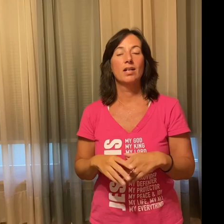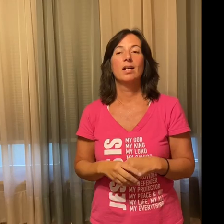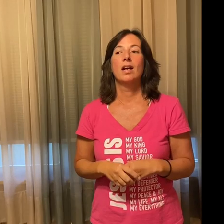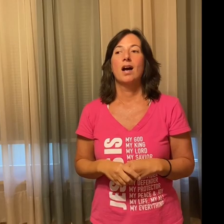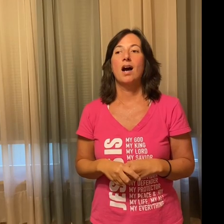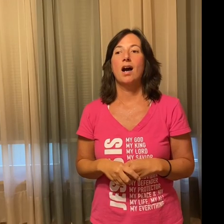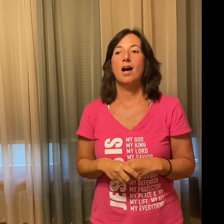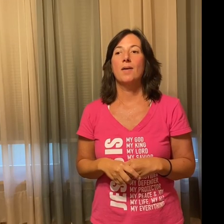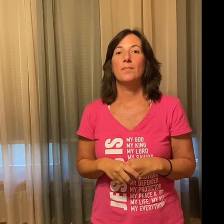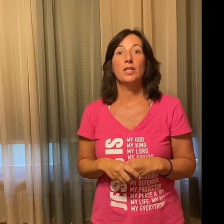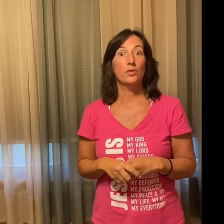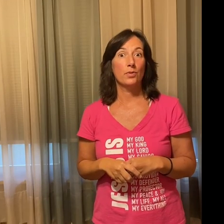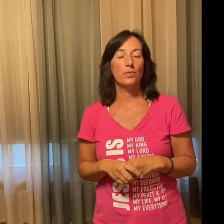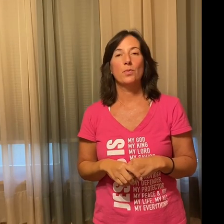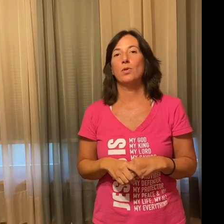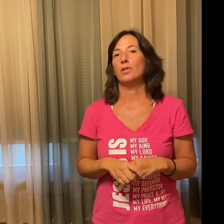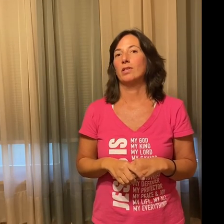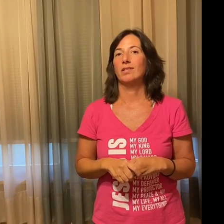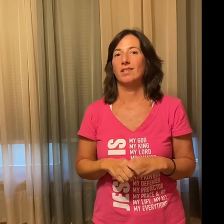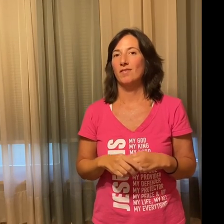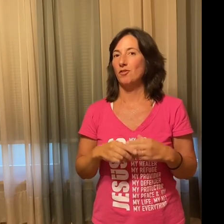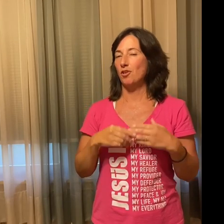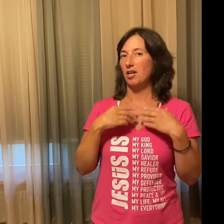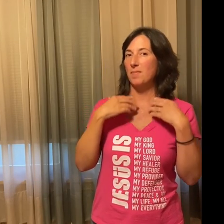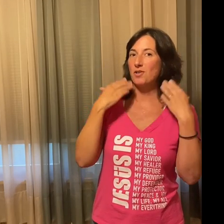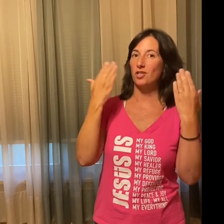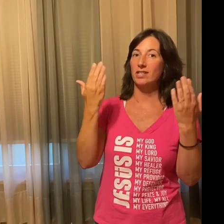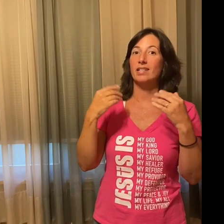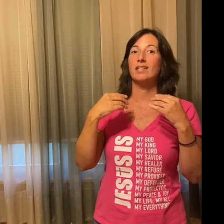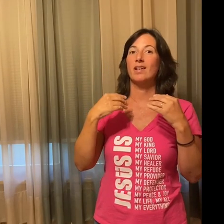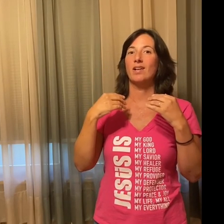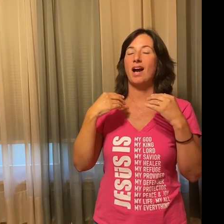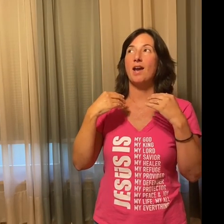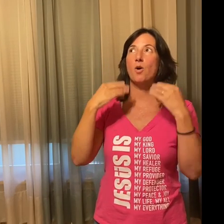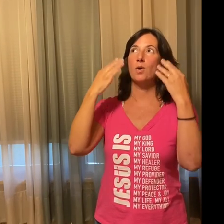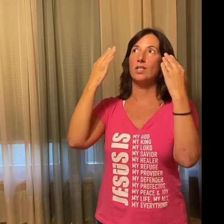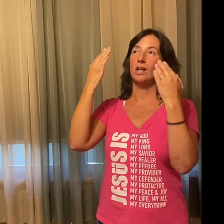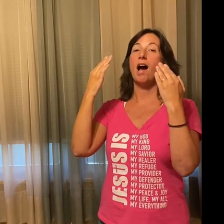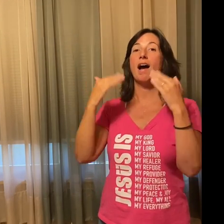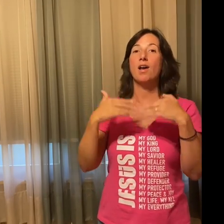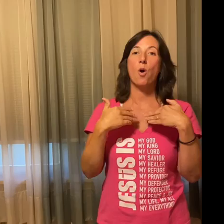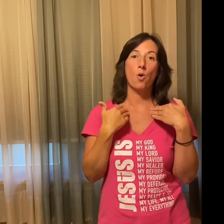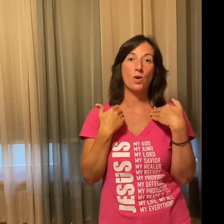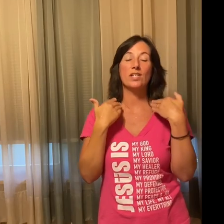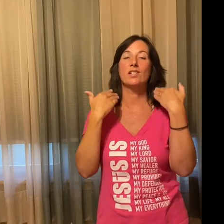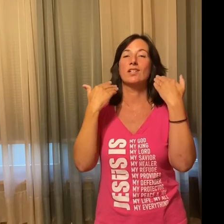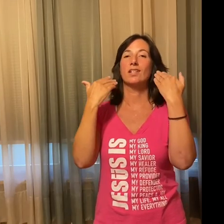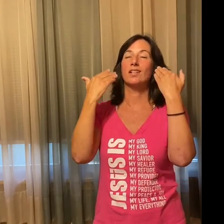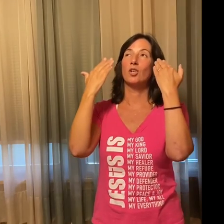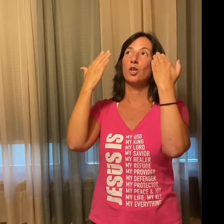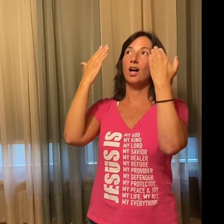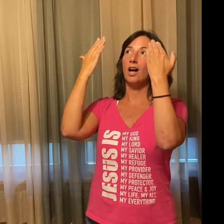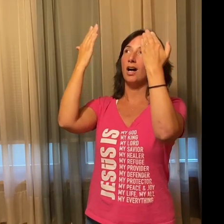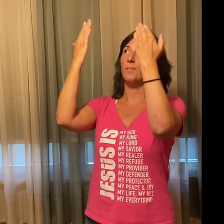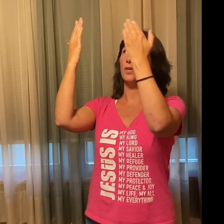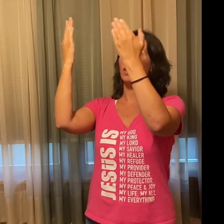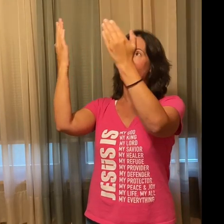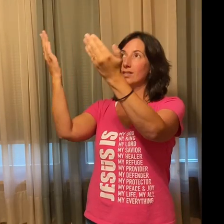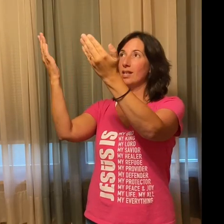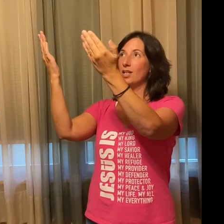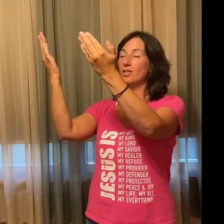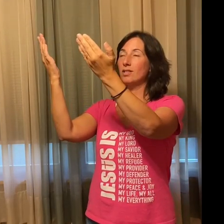person in the room, or if you're talking about Jesus, I always look